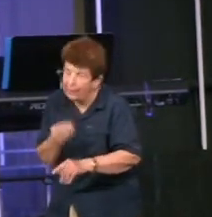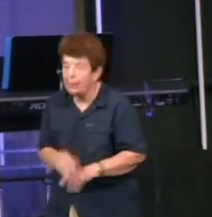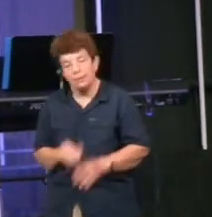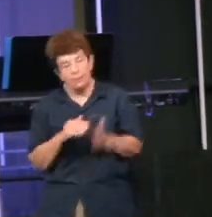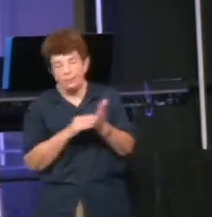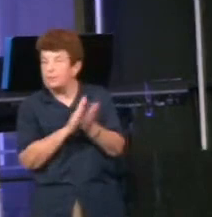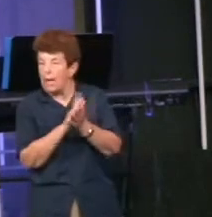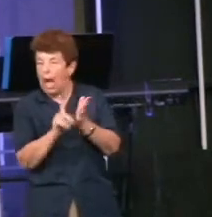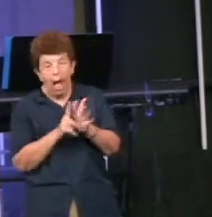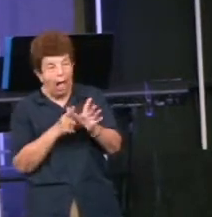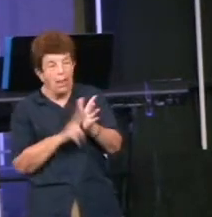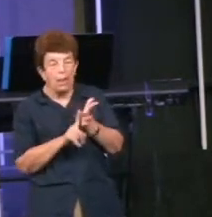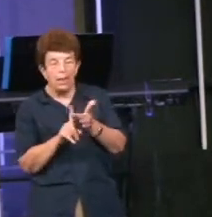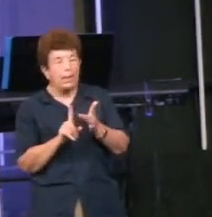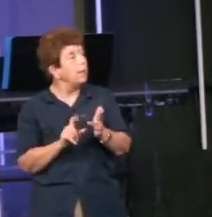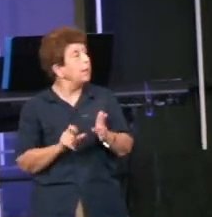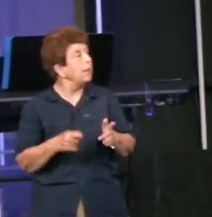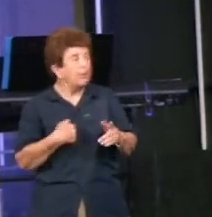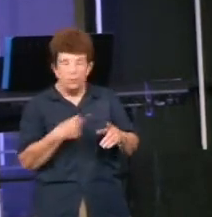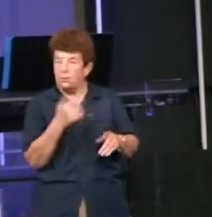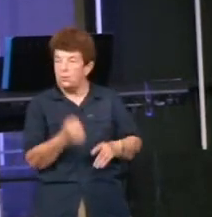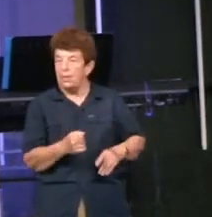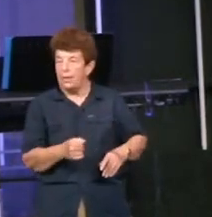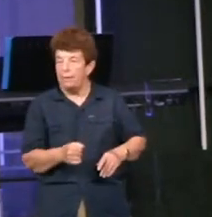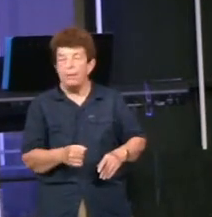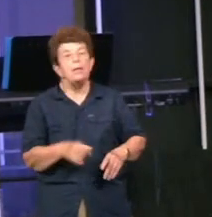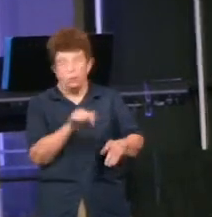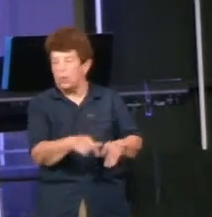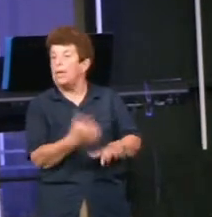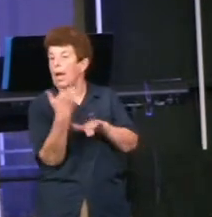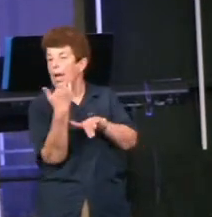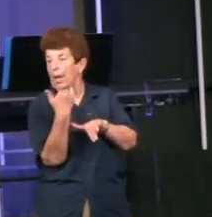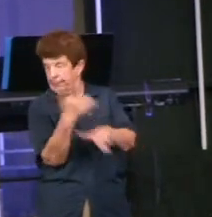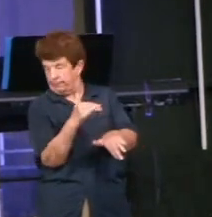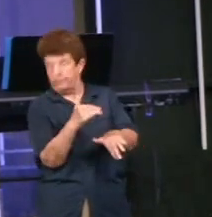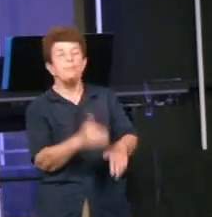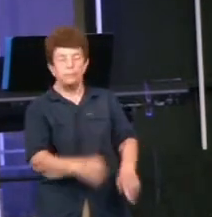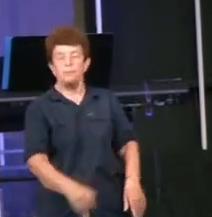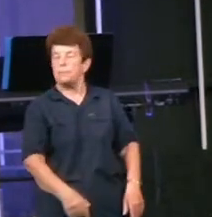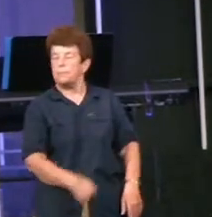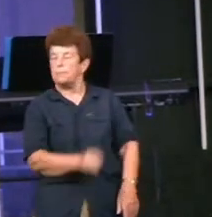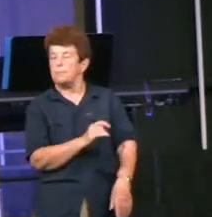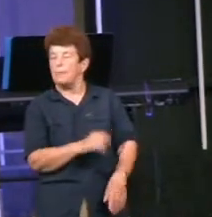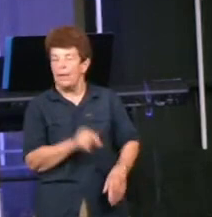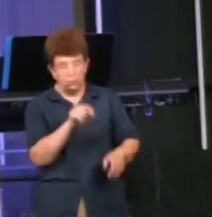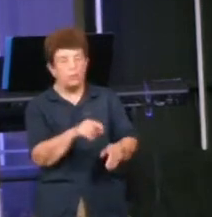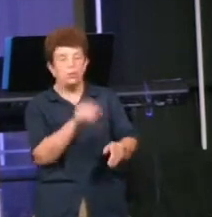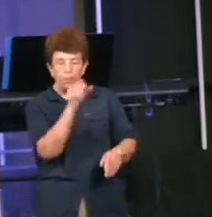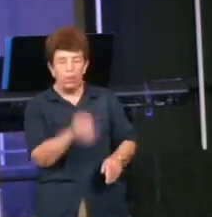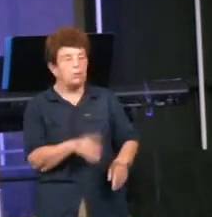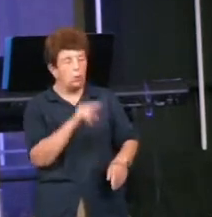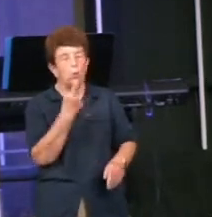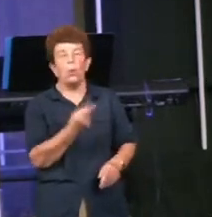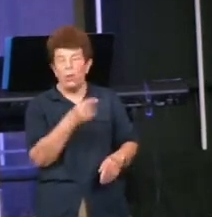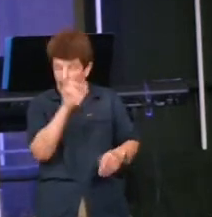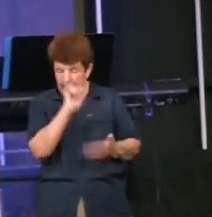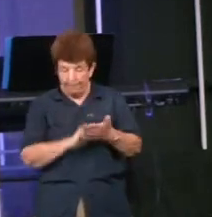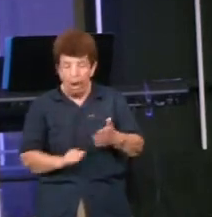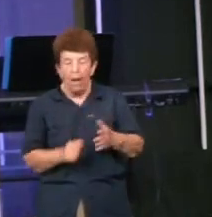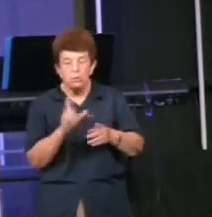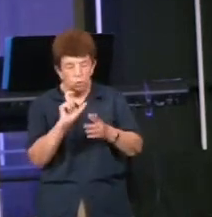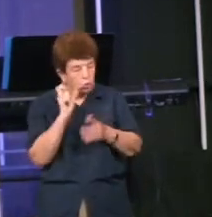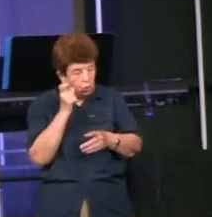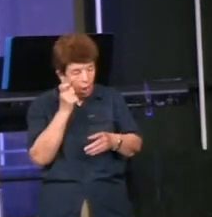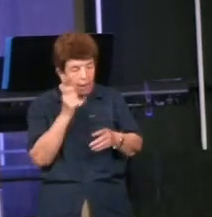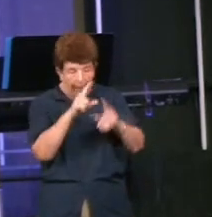on the other hand, she has what I call self-restraint. And so she's the type of person who can buy a block of